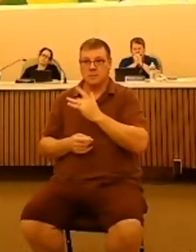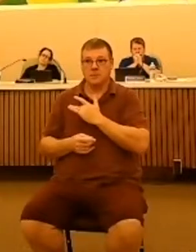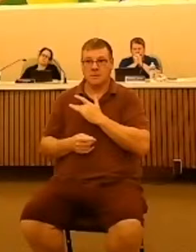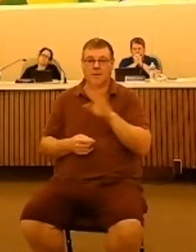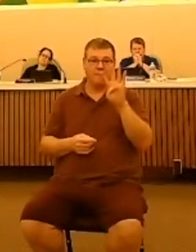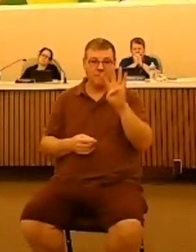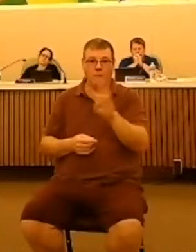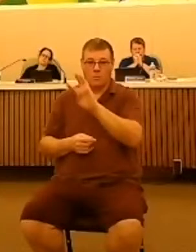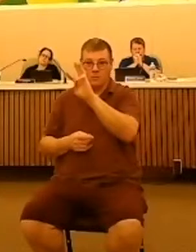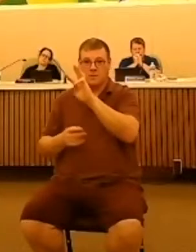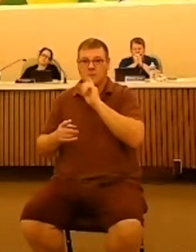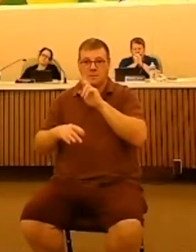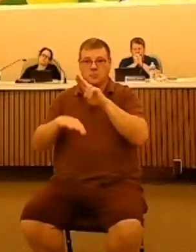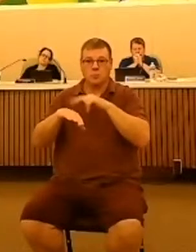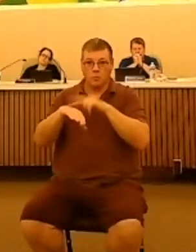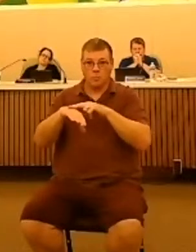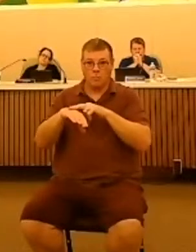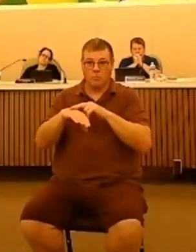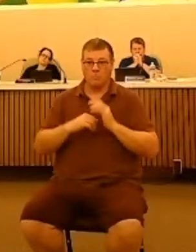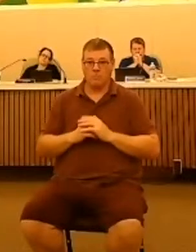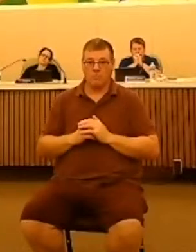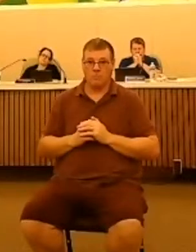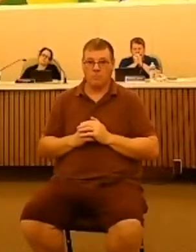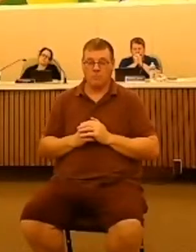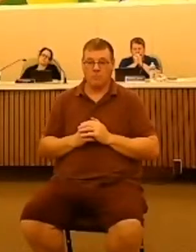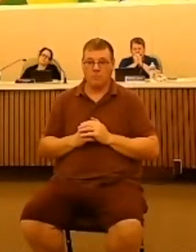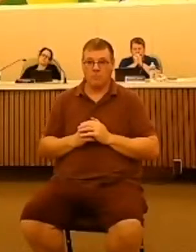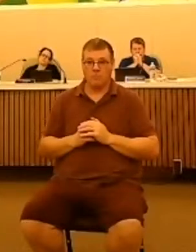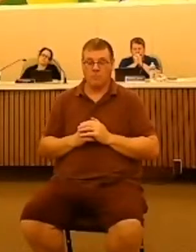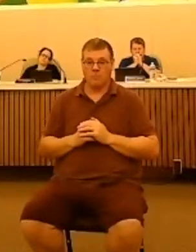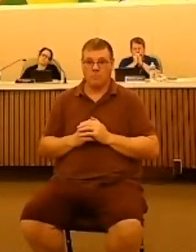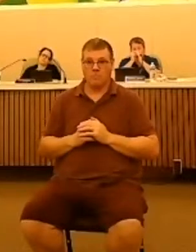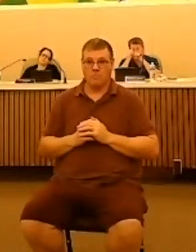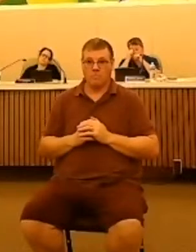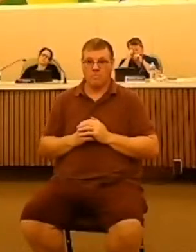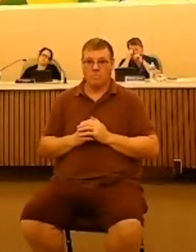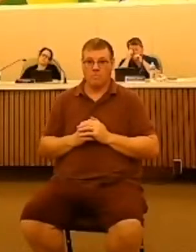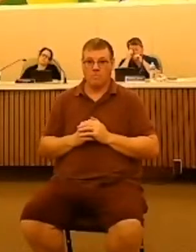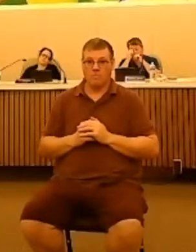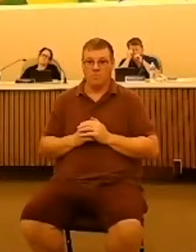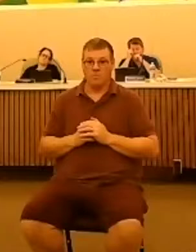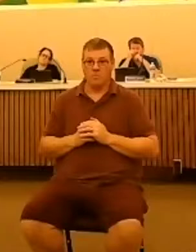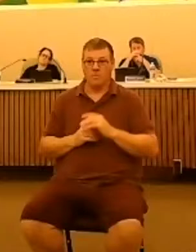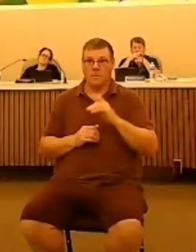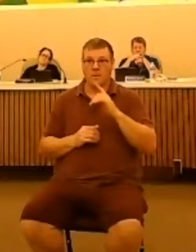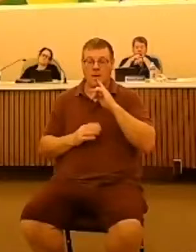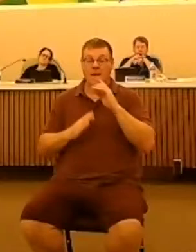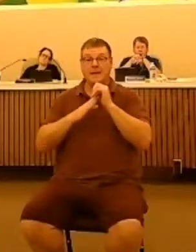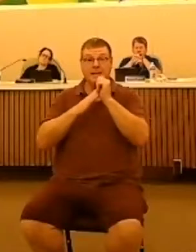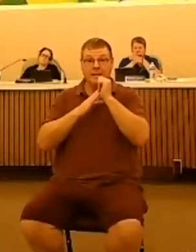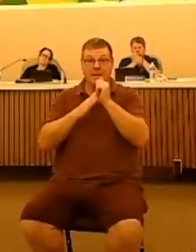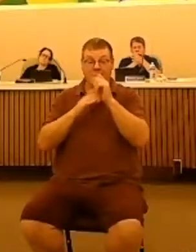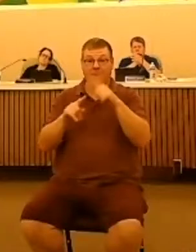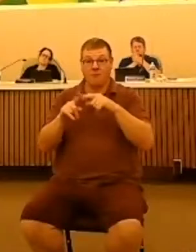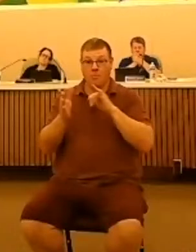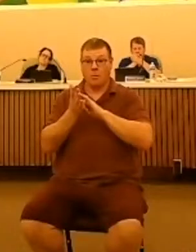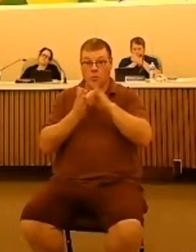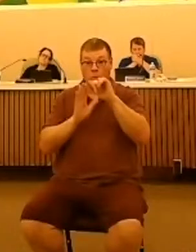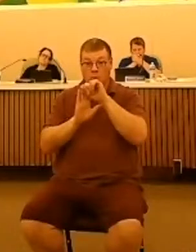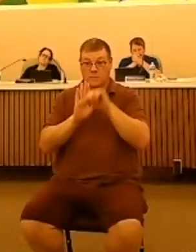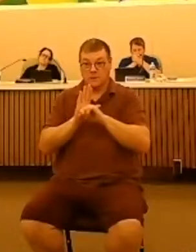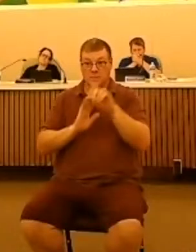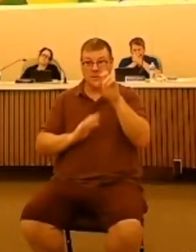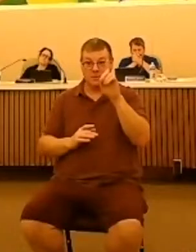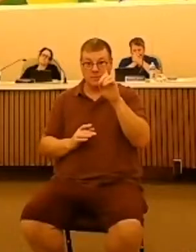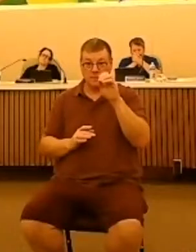to 6 is the normal. So there is a guidance from New York State DOT, which